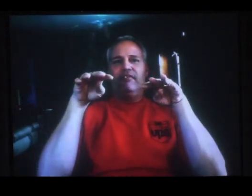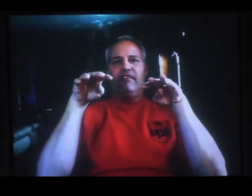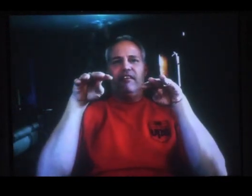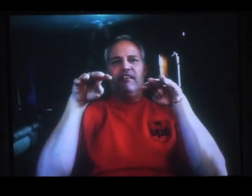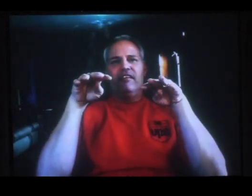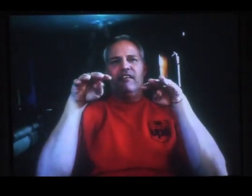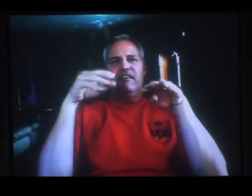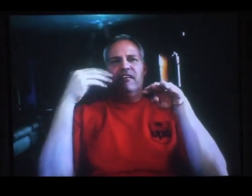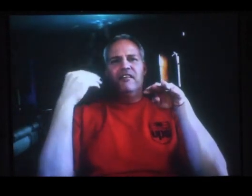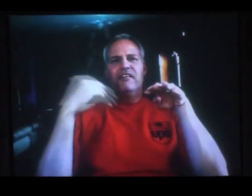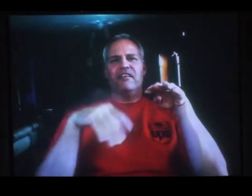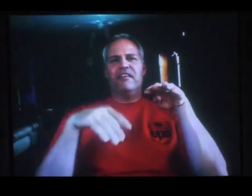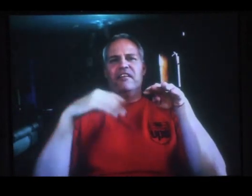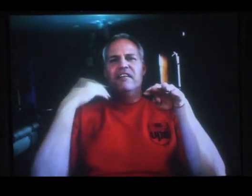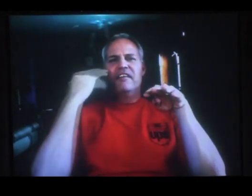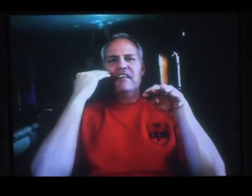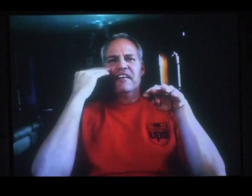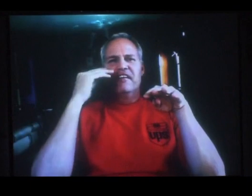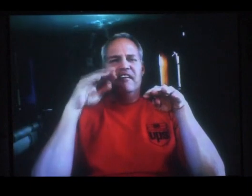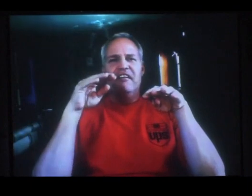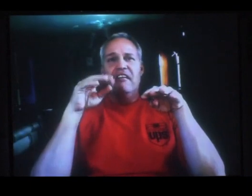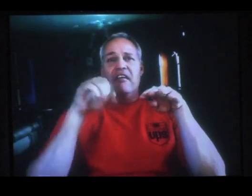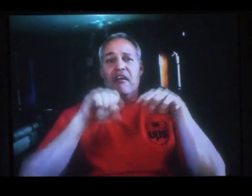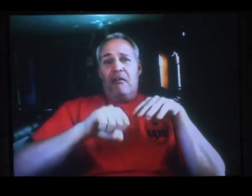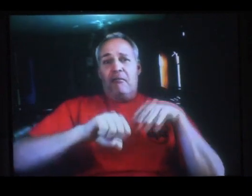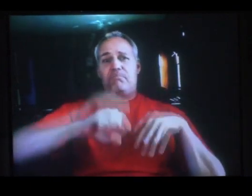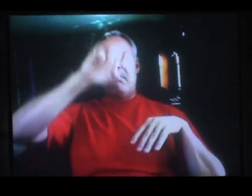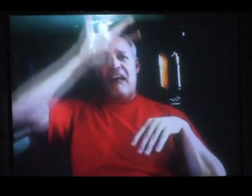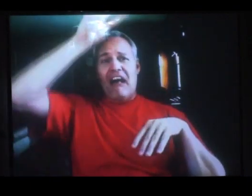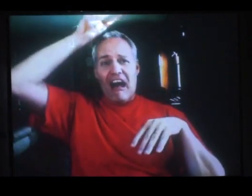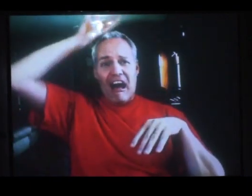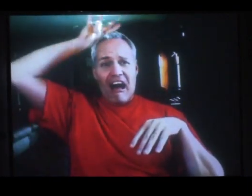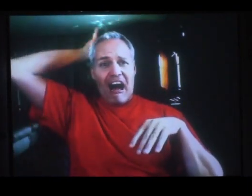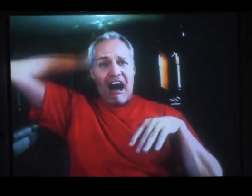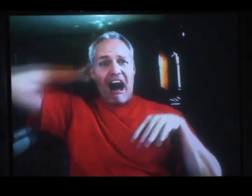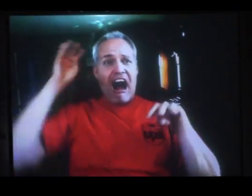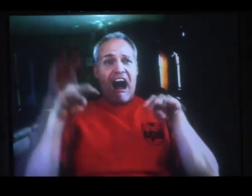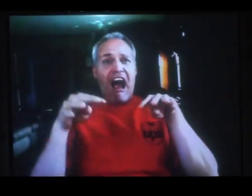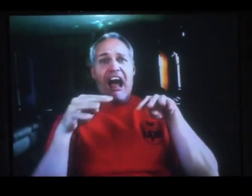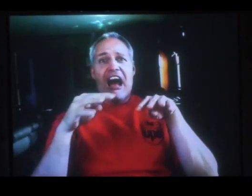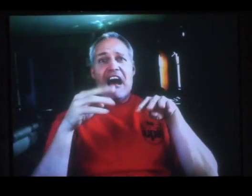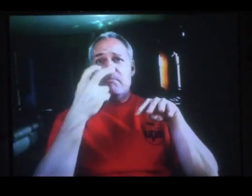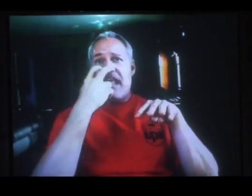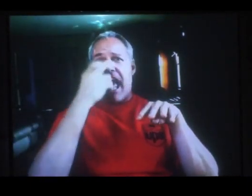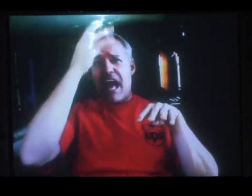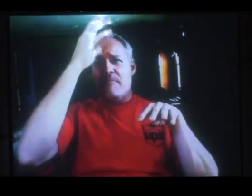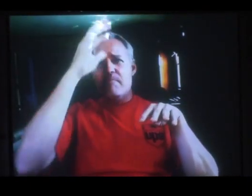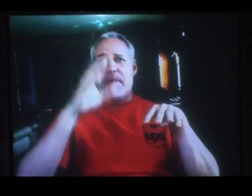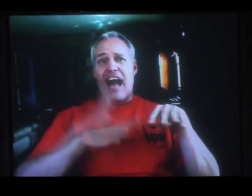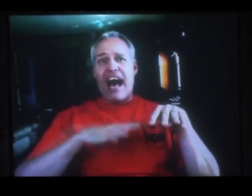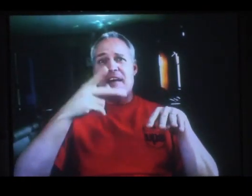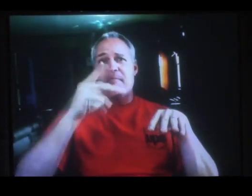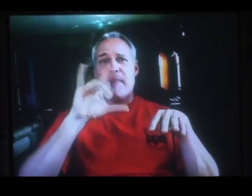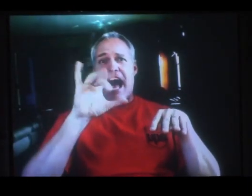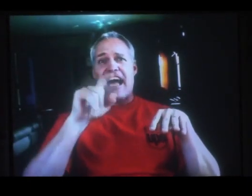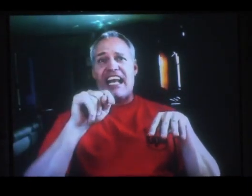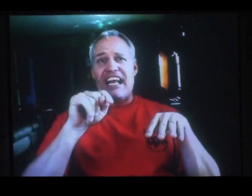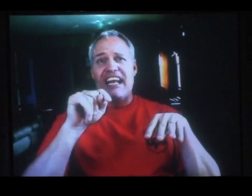and look, and they're, oh, huh. And their hair stands up on end, and looking, there's a blind man, he's